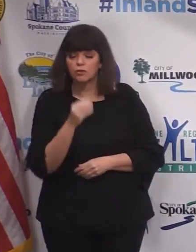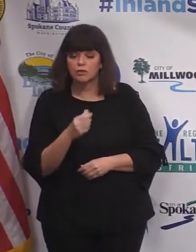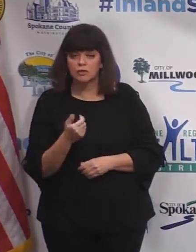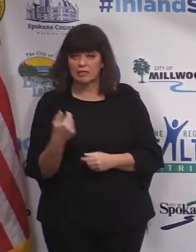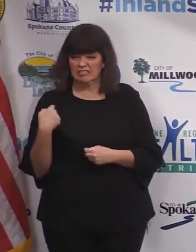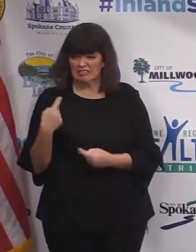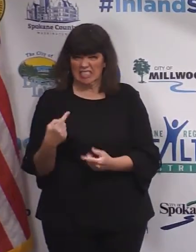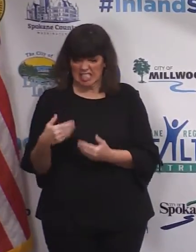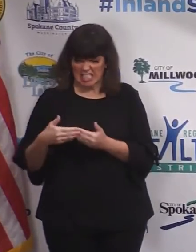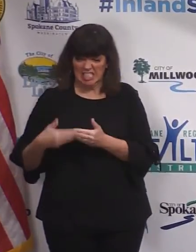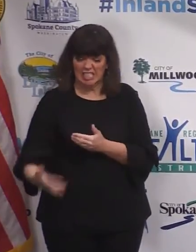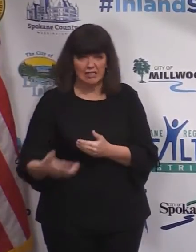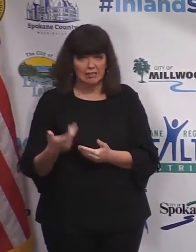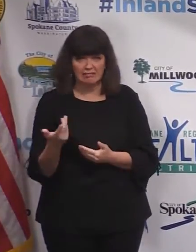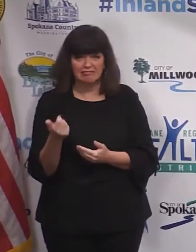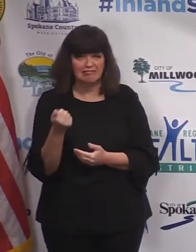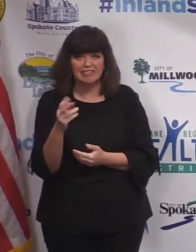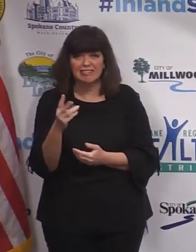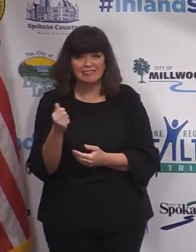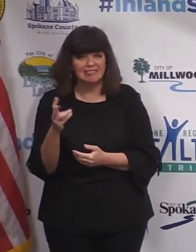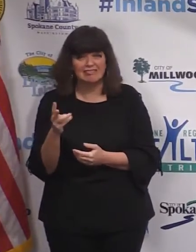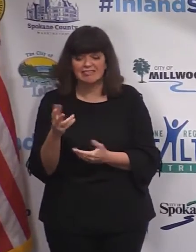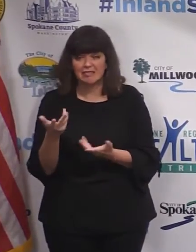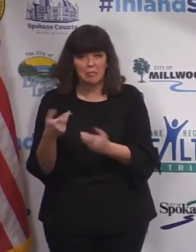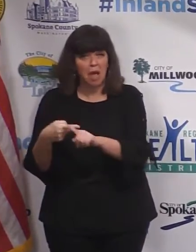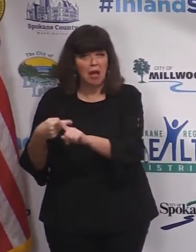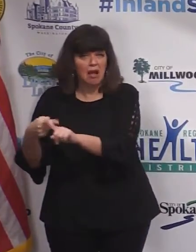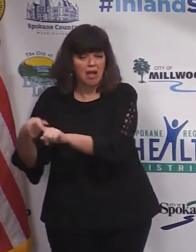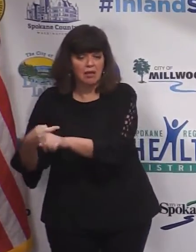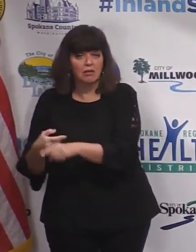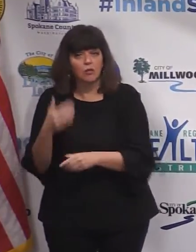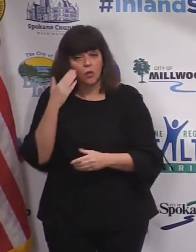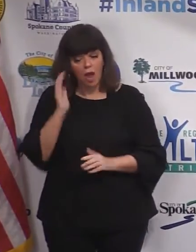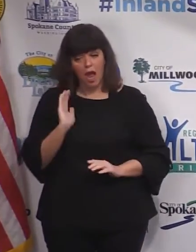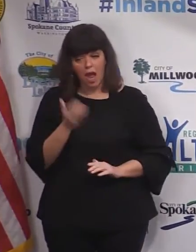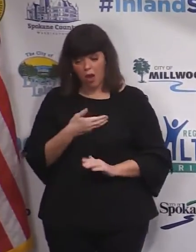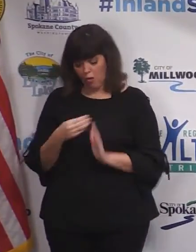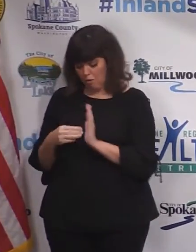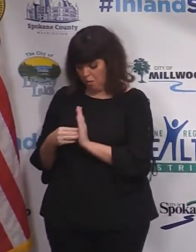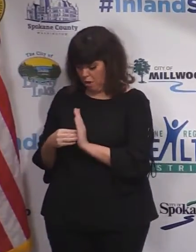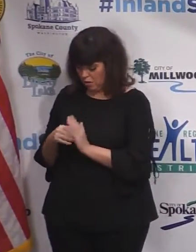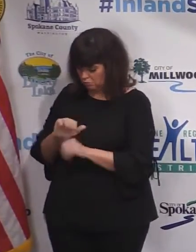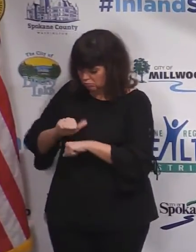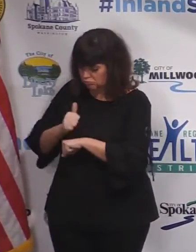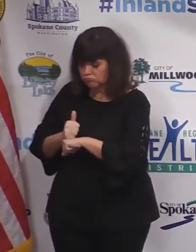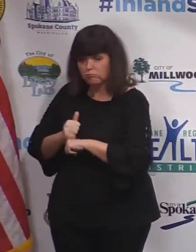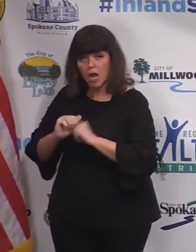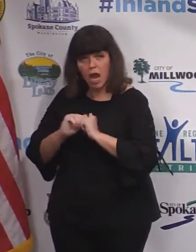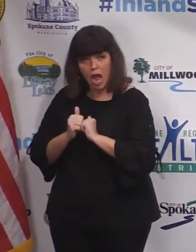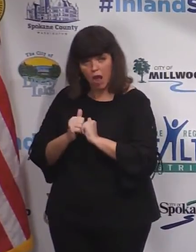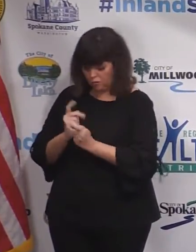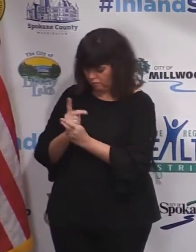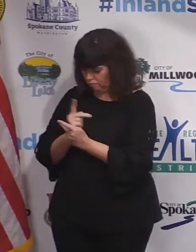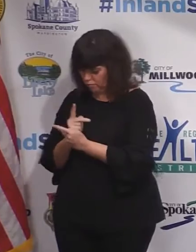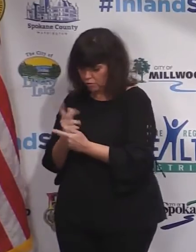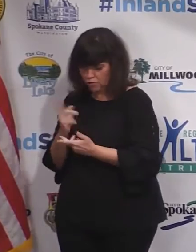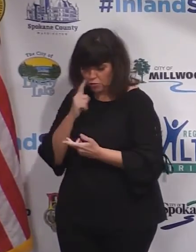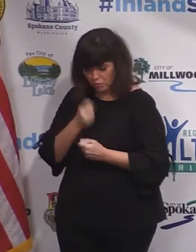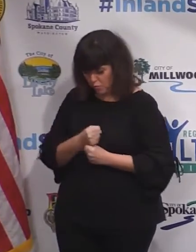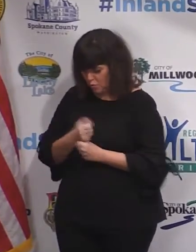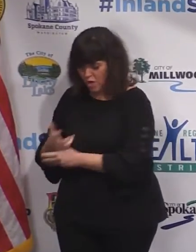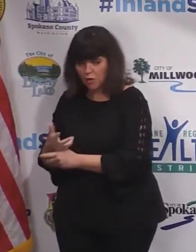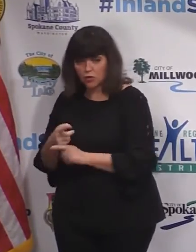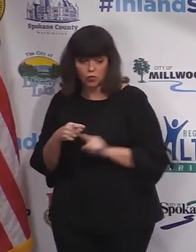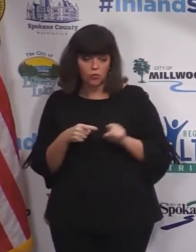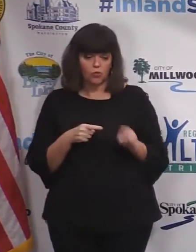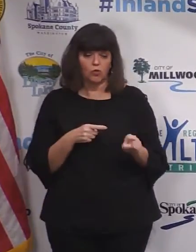weave some more resiliency into our operating model so that we can prepare to serve a wave of newly vulnerable people that we believe